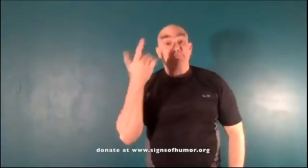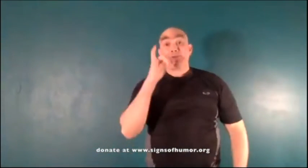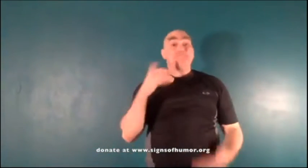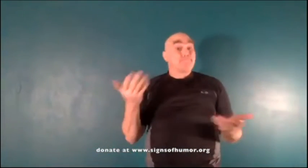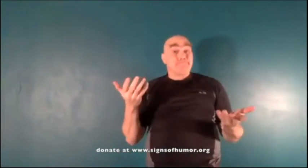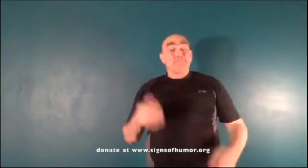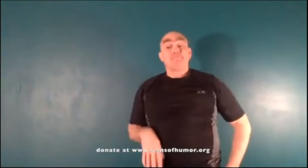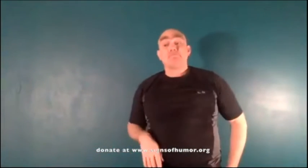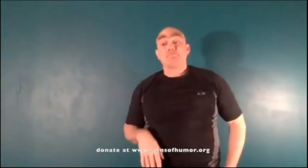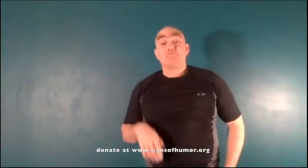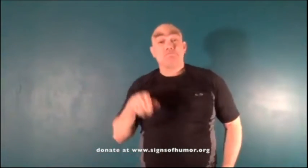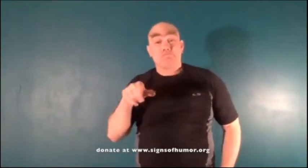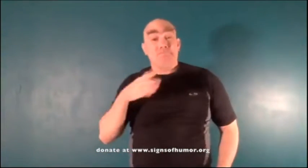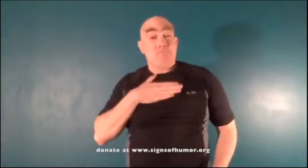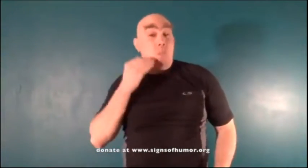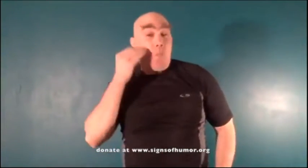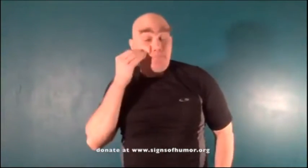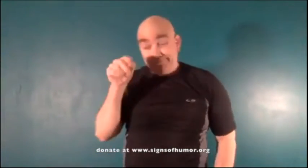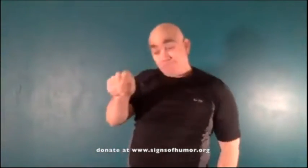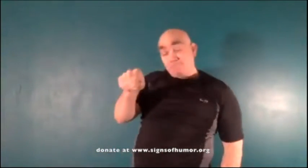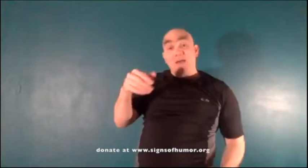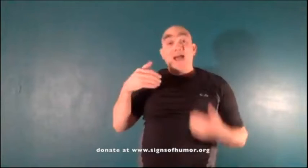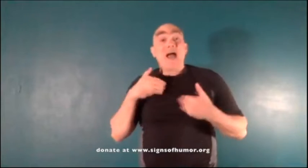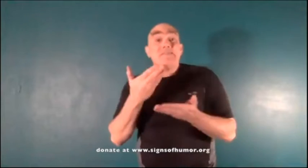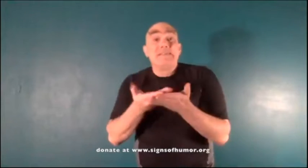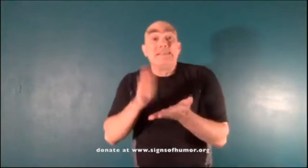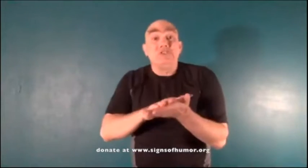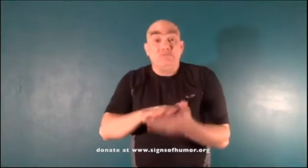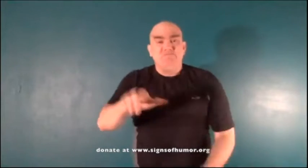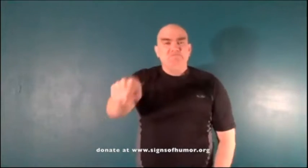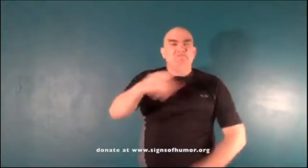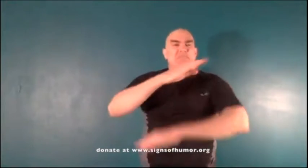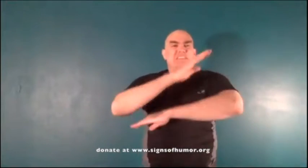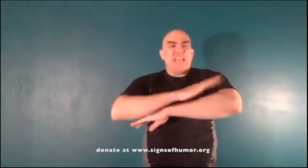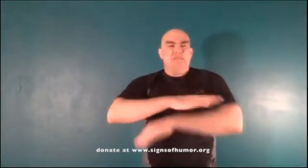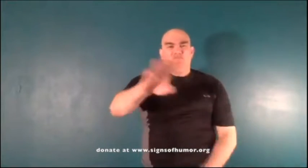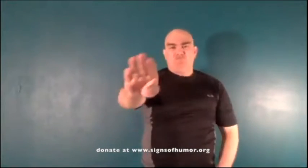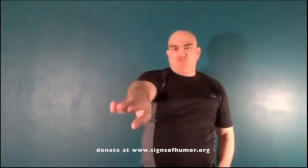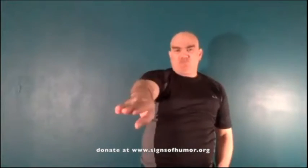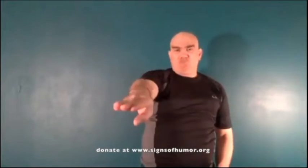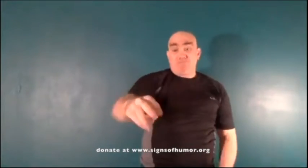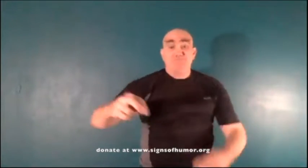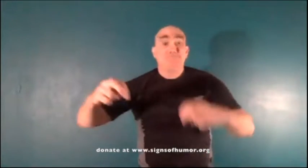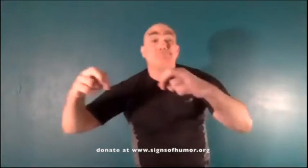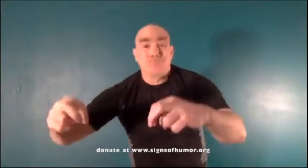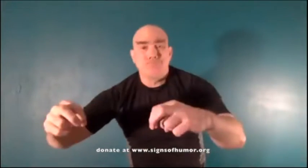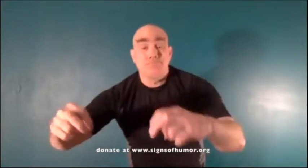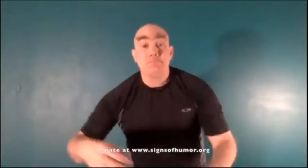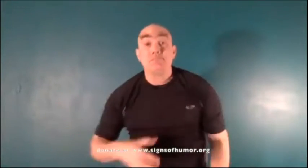one another, it didn't like it. So imagine my home, dining room table, my